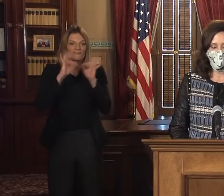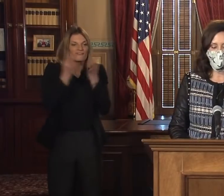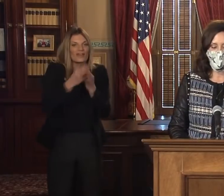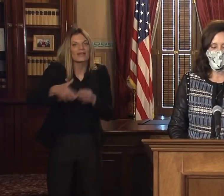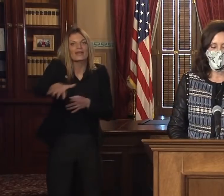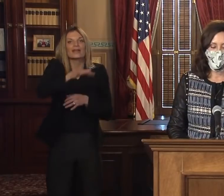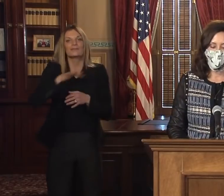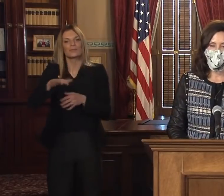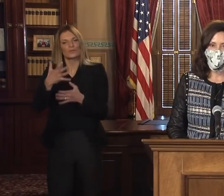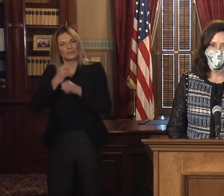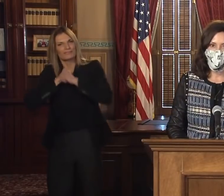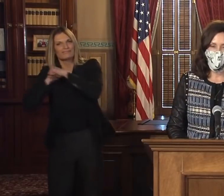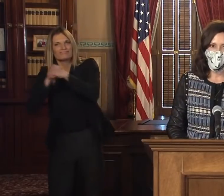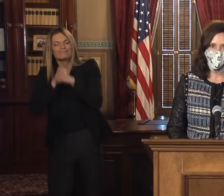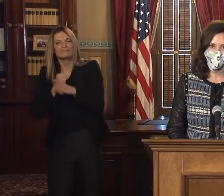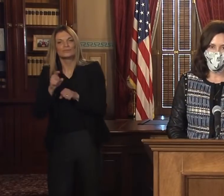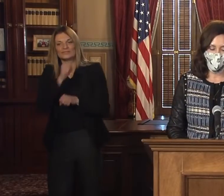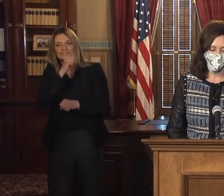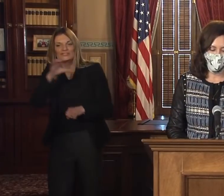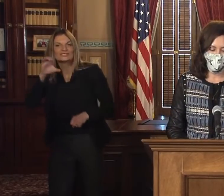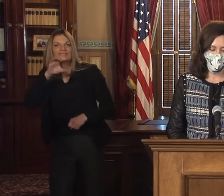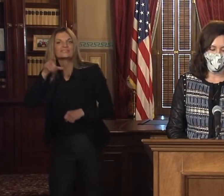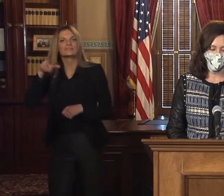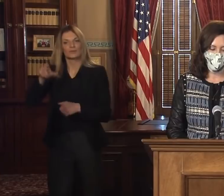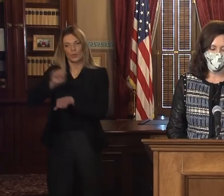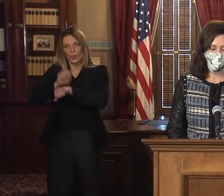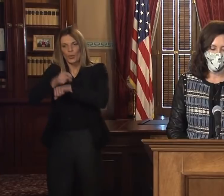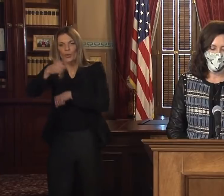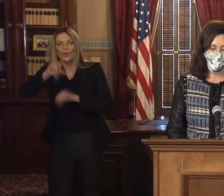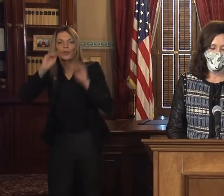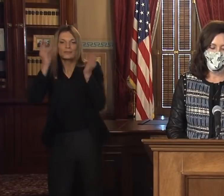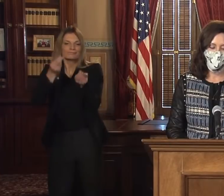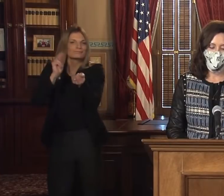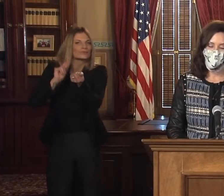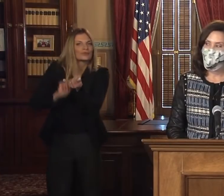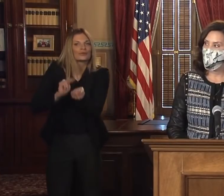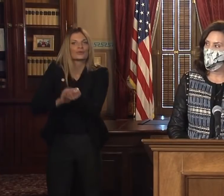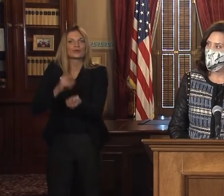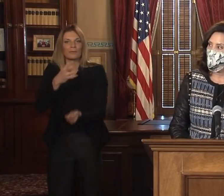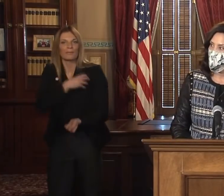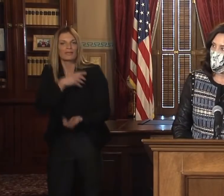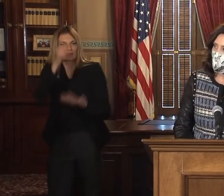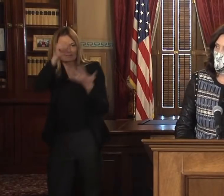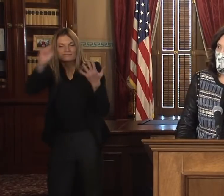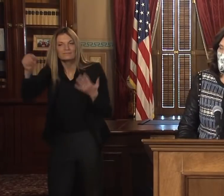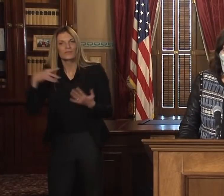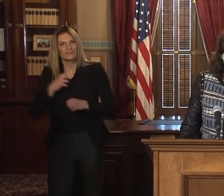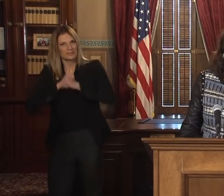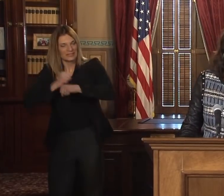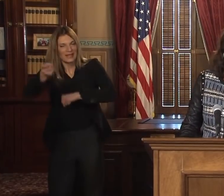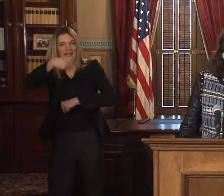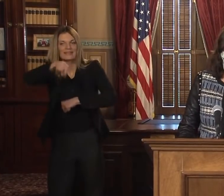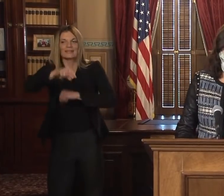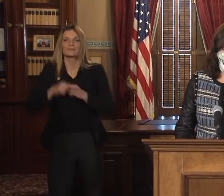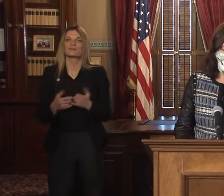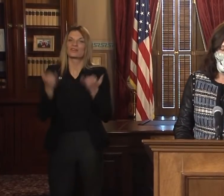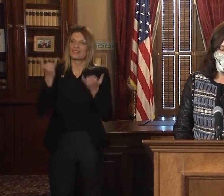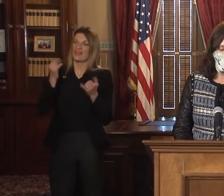frontline workers, our seniors, and our small businesses. So let's take a look at where we are here in